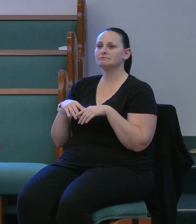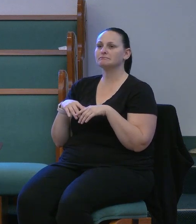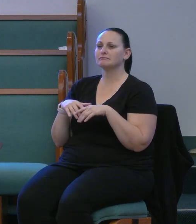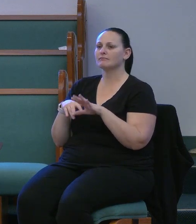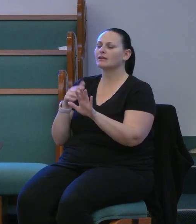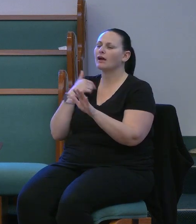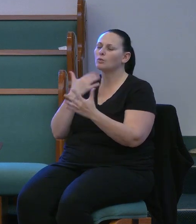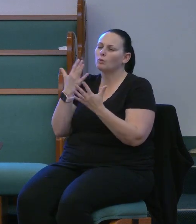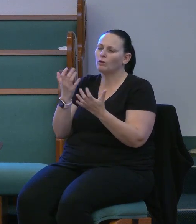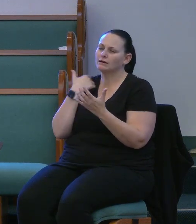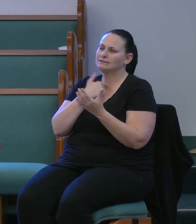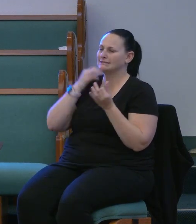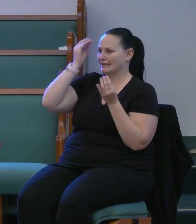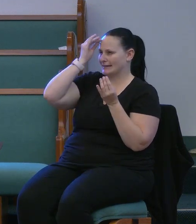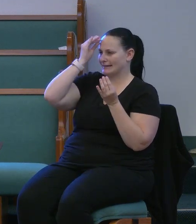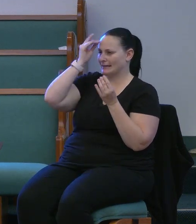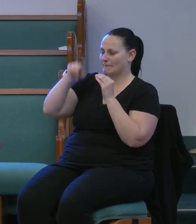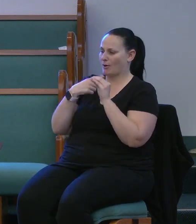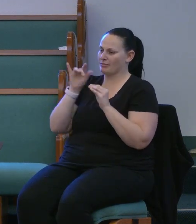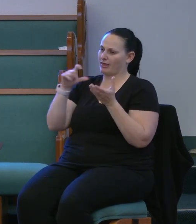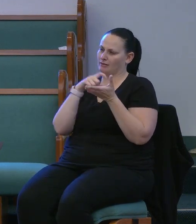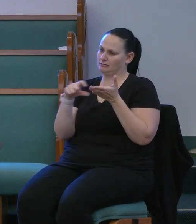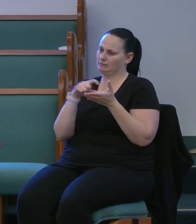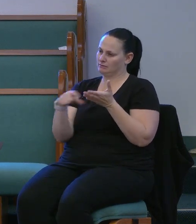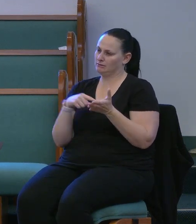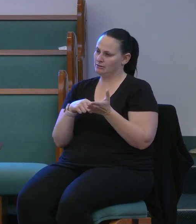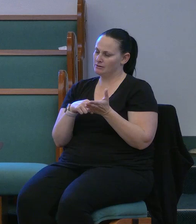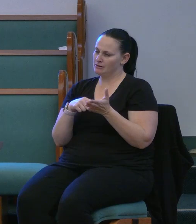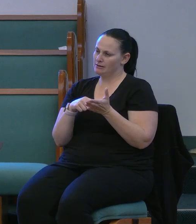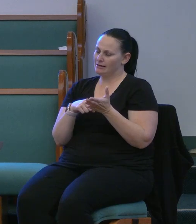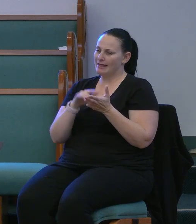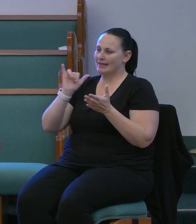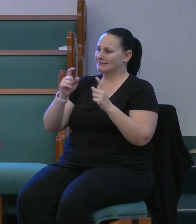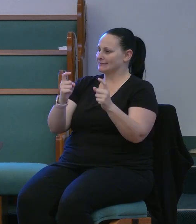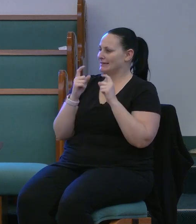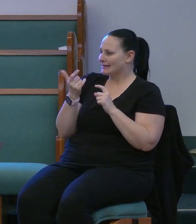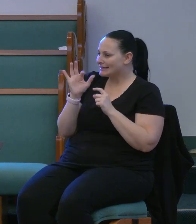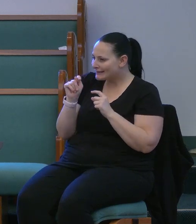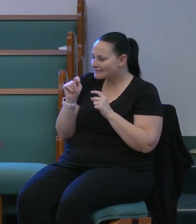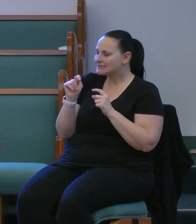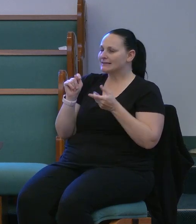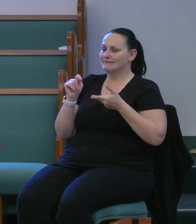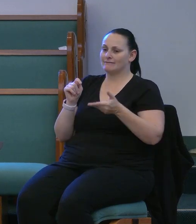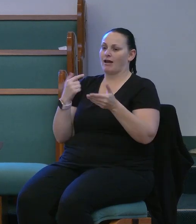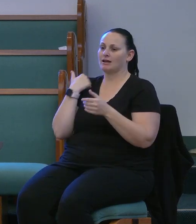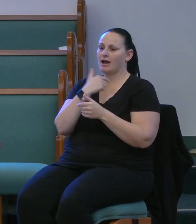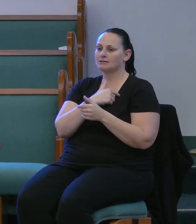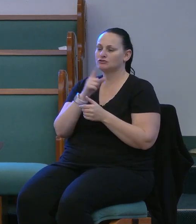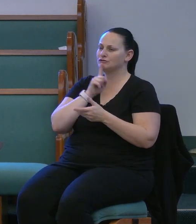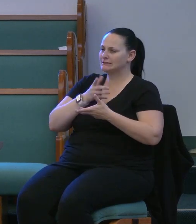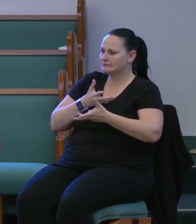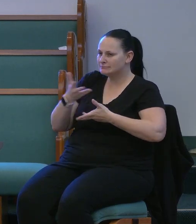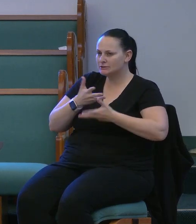what I want us to do is think about this passage as a gift that is inviting us to engage